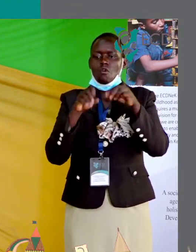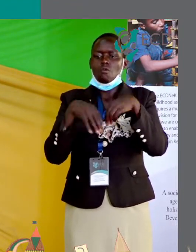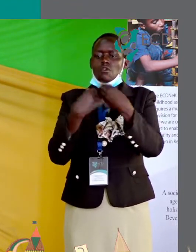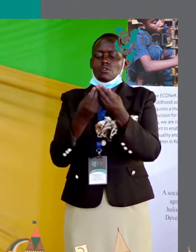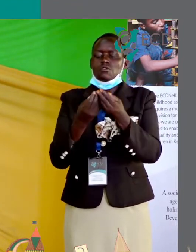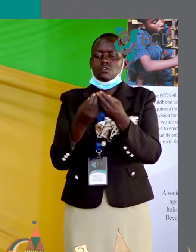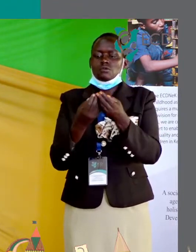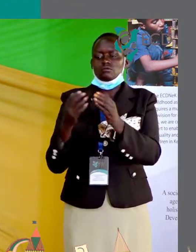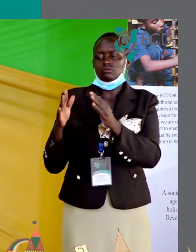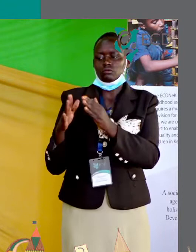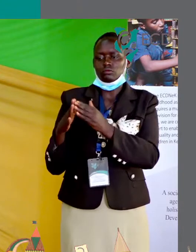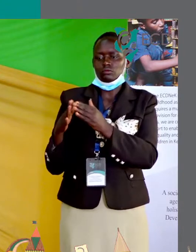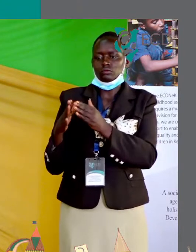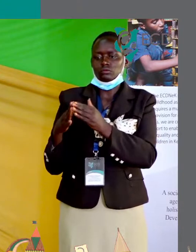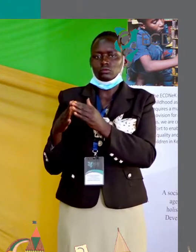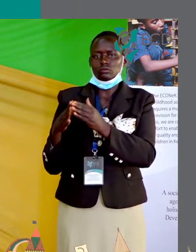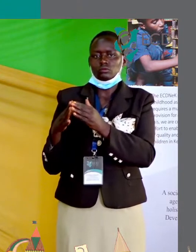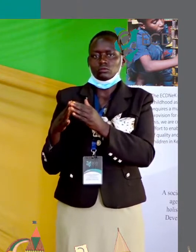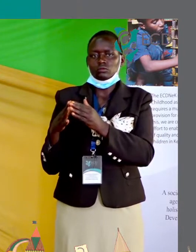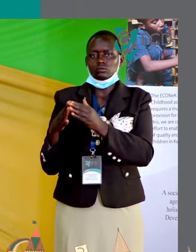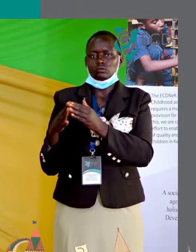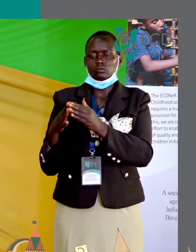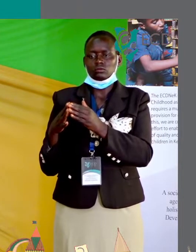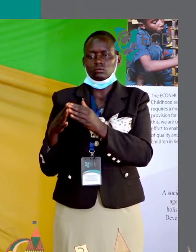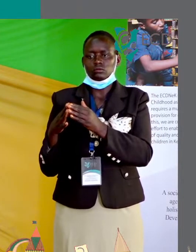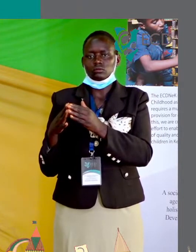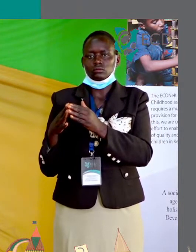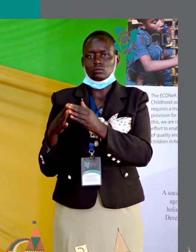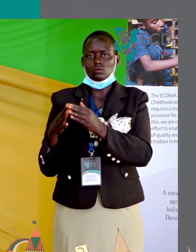providing washing